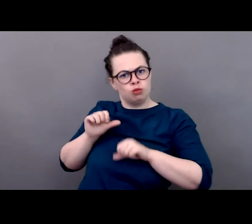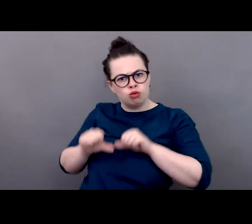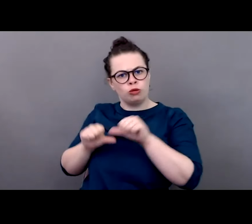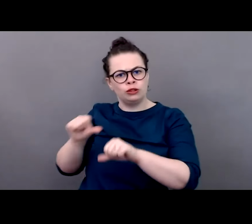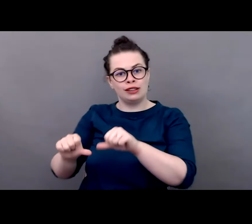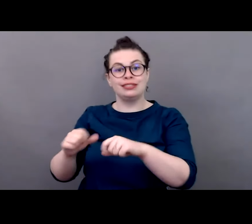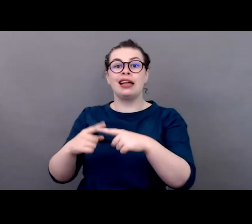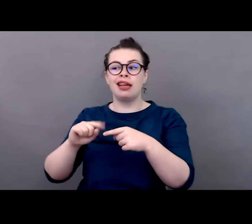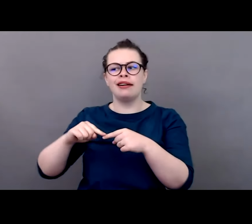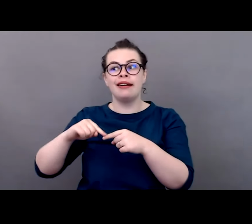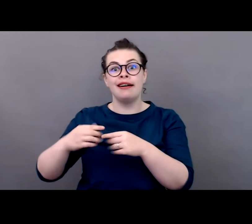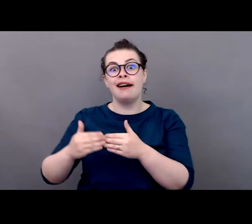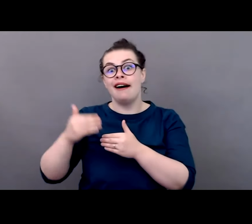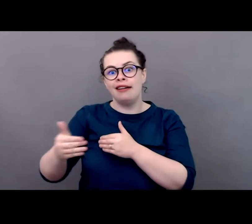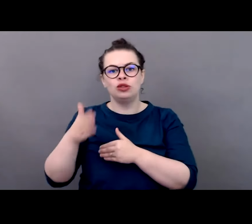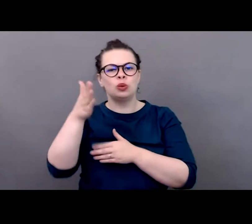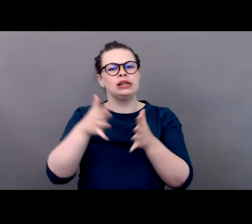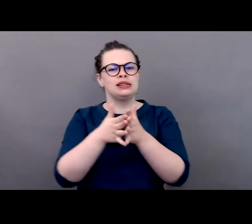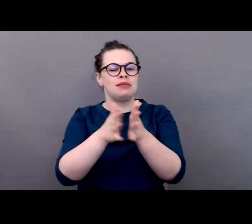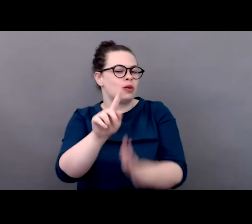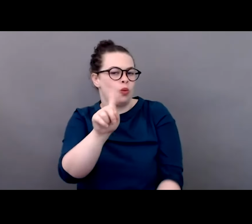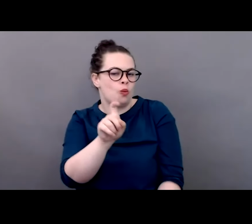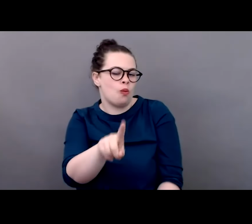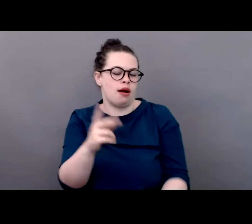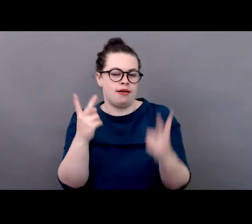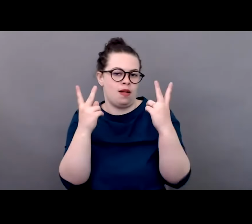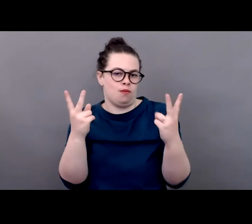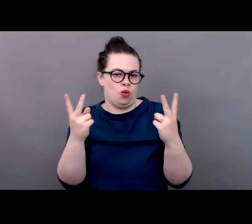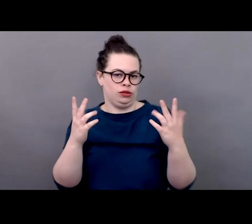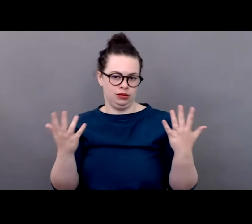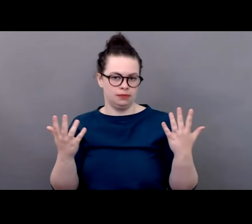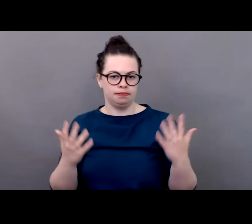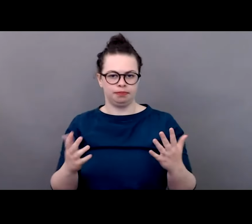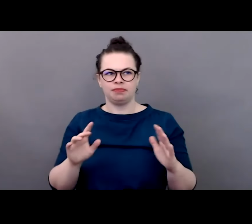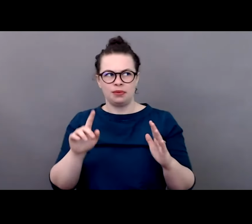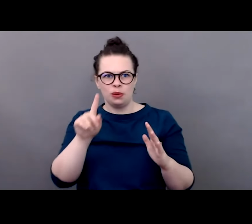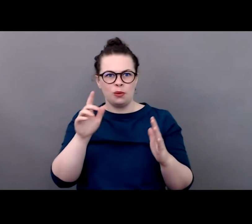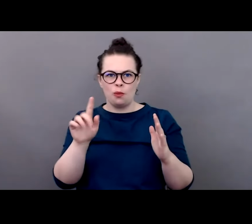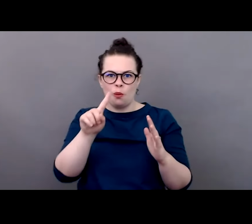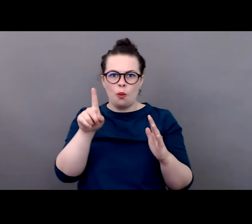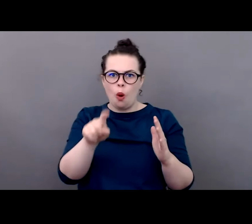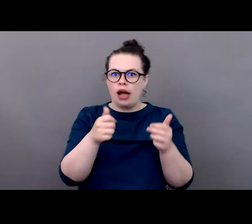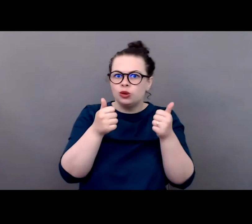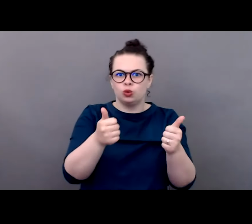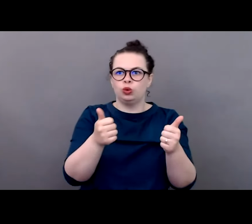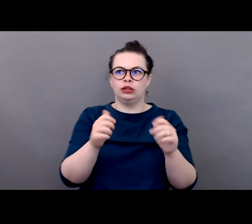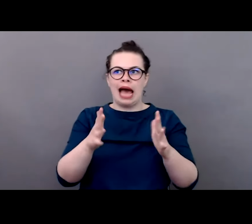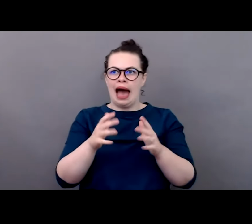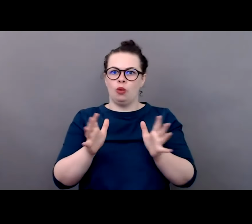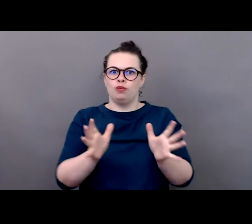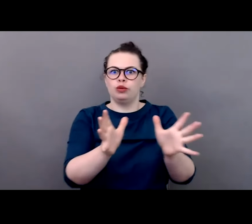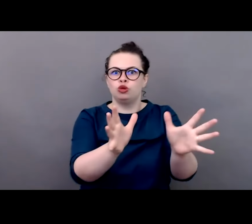why you should be involved, and what is even the purpose, how is it useful, and what is your added value